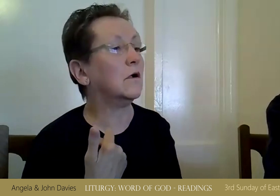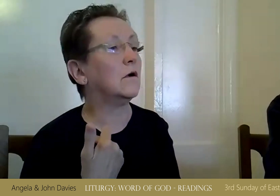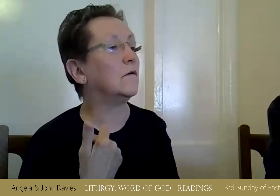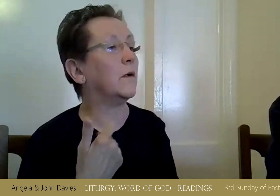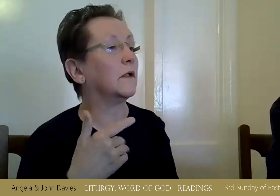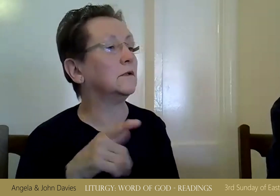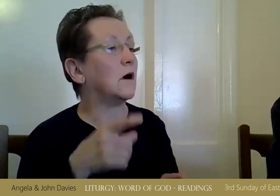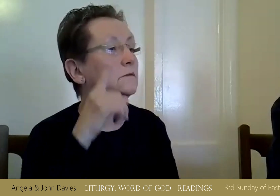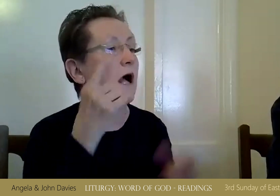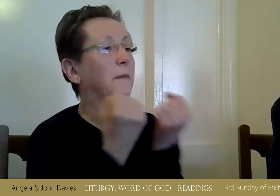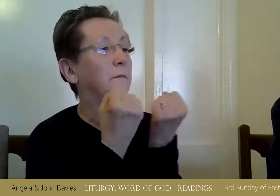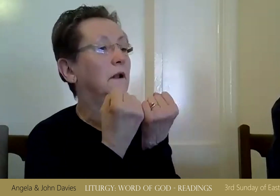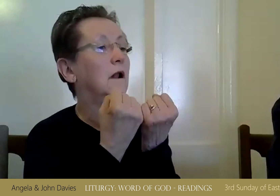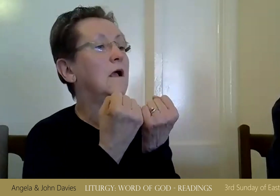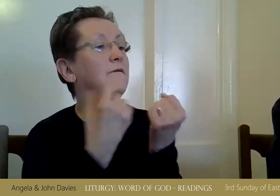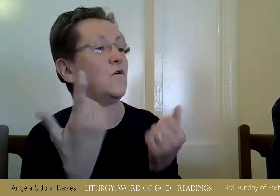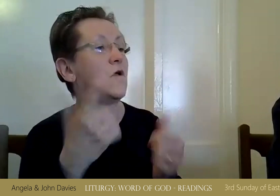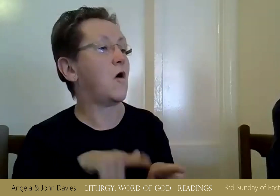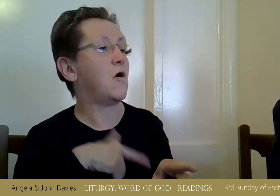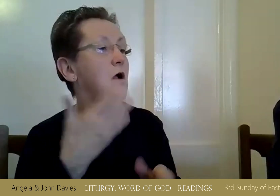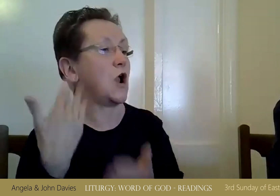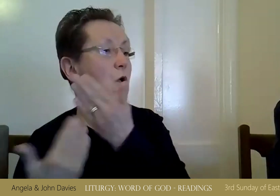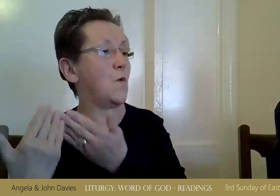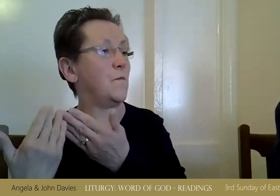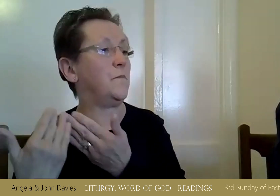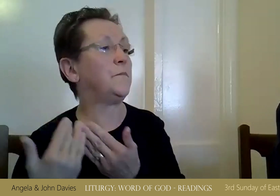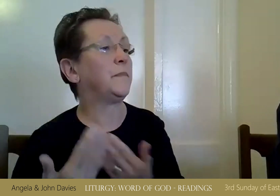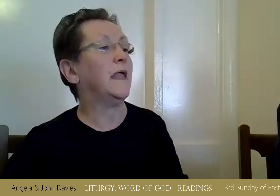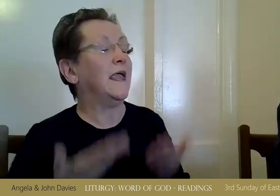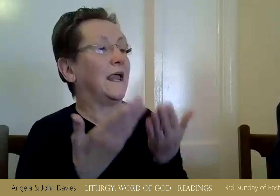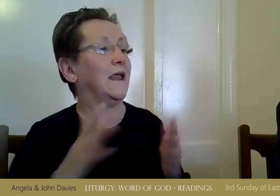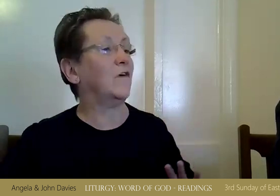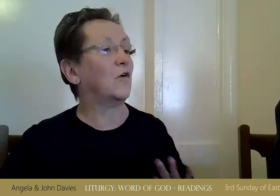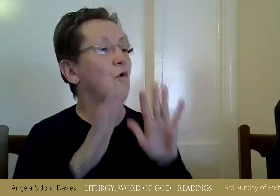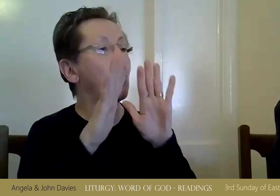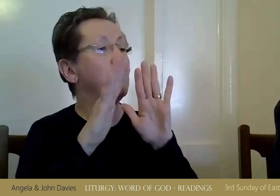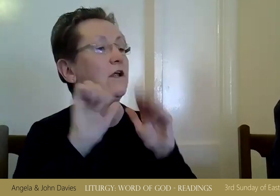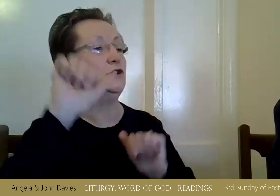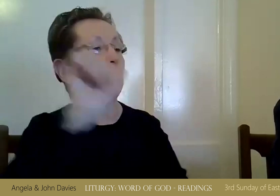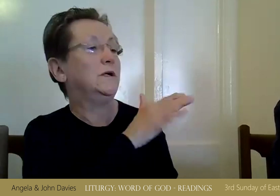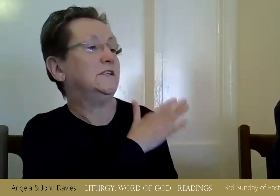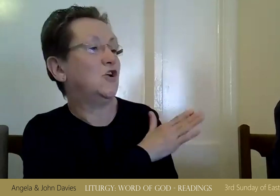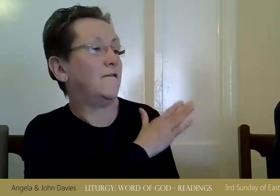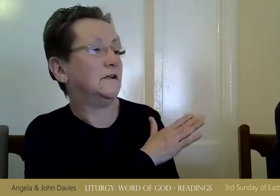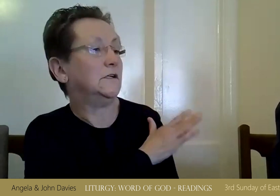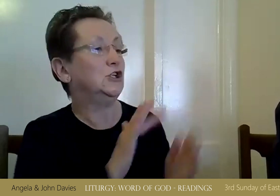The same God of our people of long ago gave glory to his servant